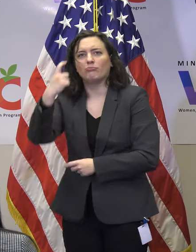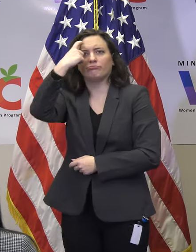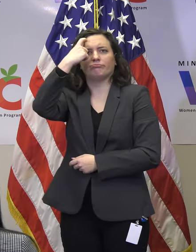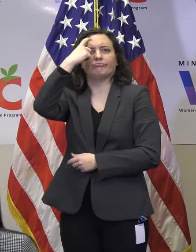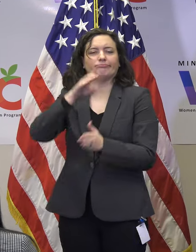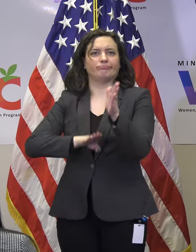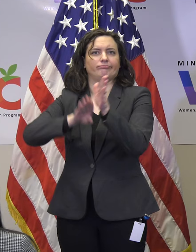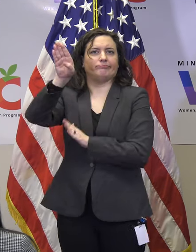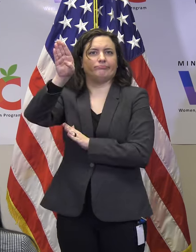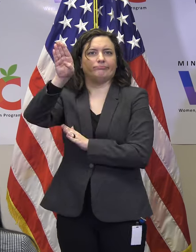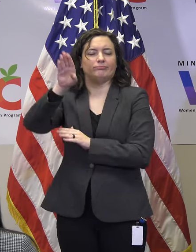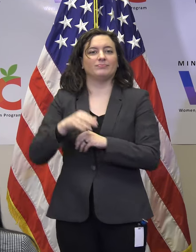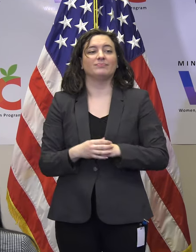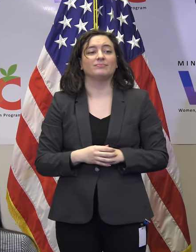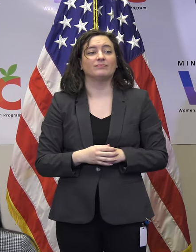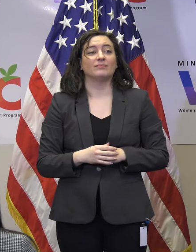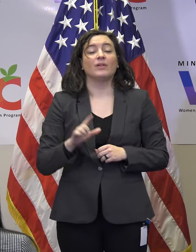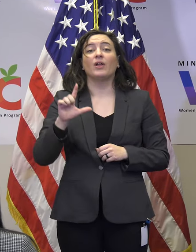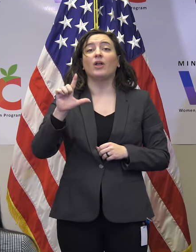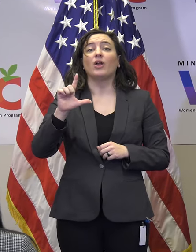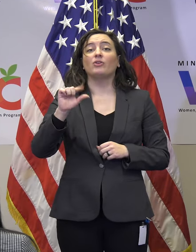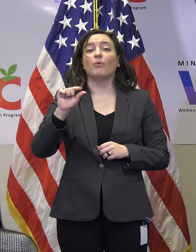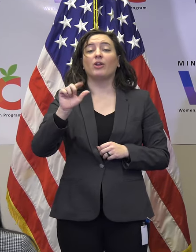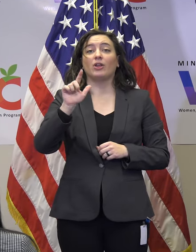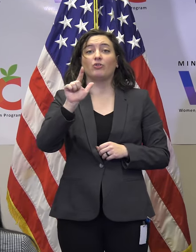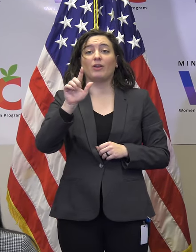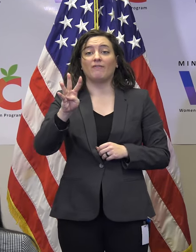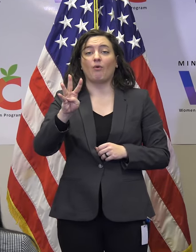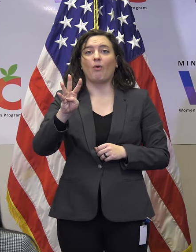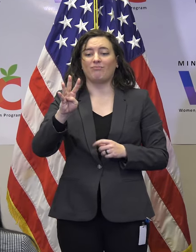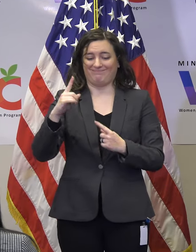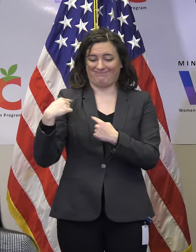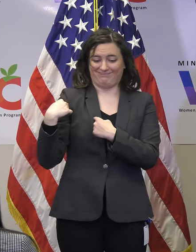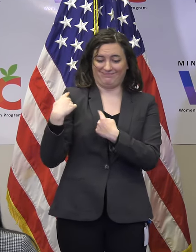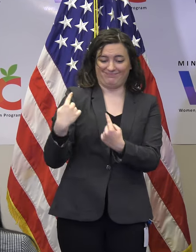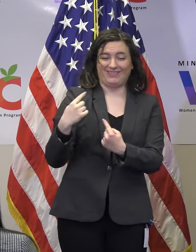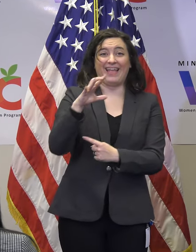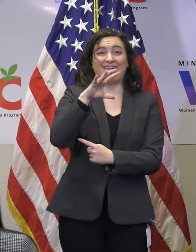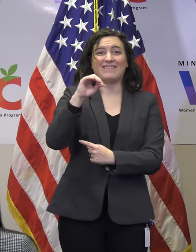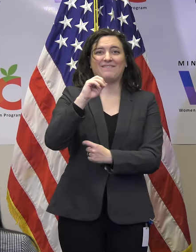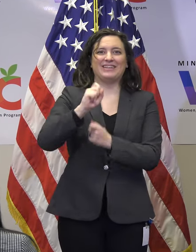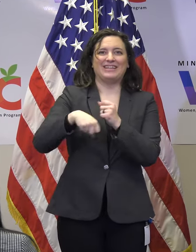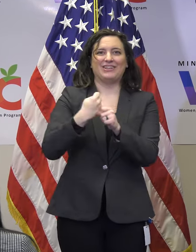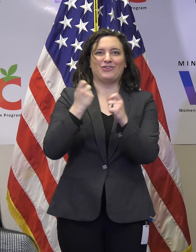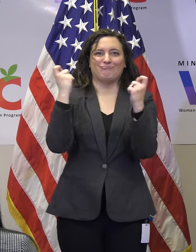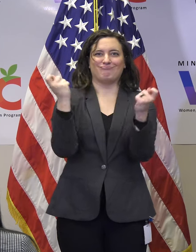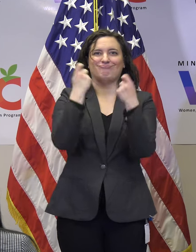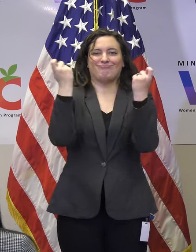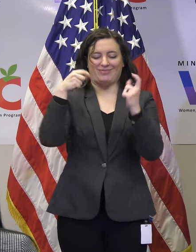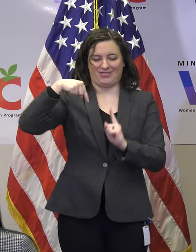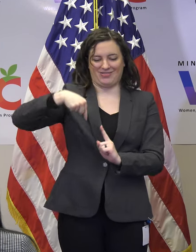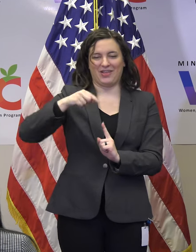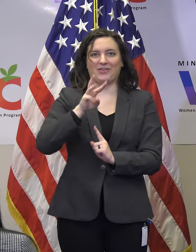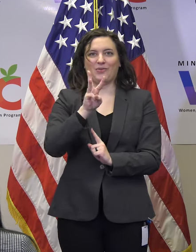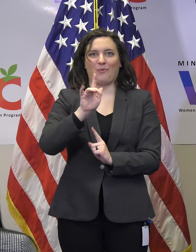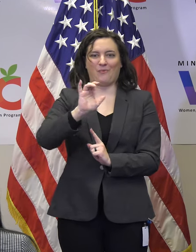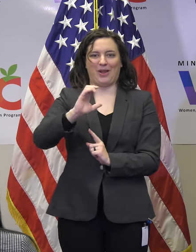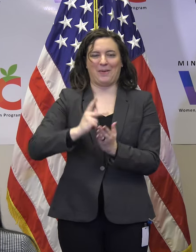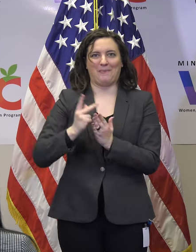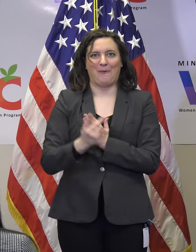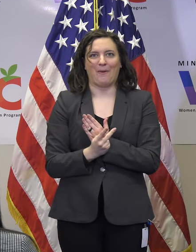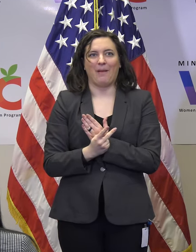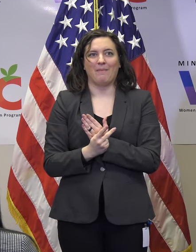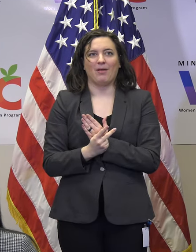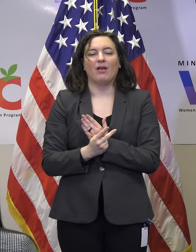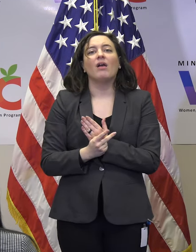2024 marks the 50th anniversary of the WIC program, and in celebrating the success of this program, we must also